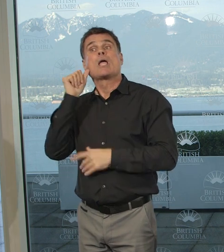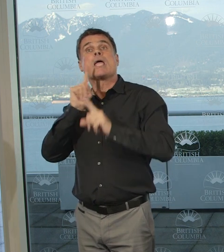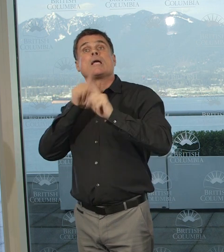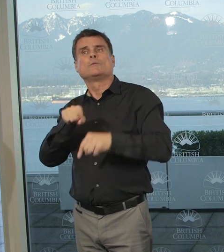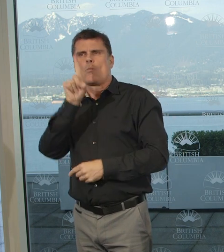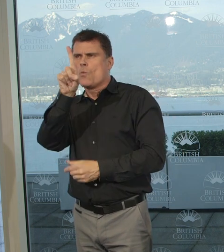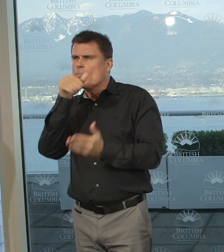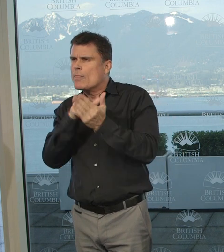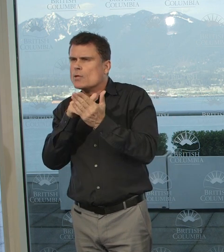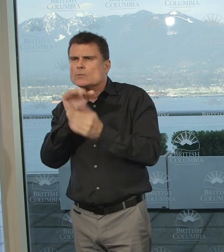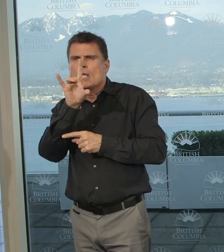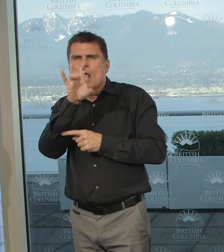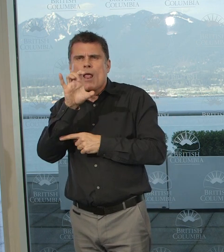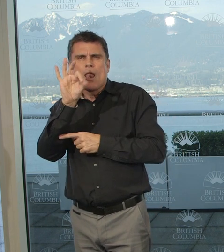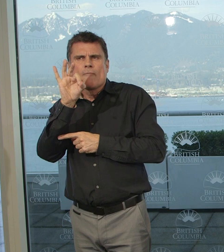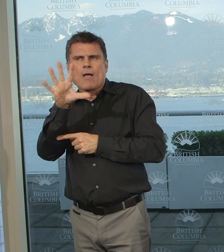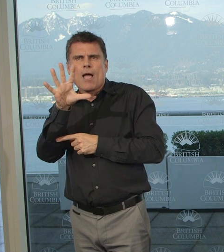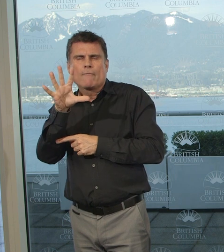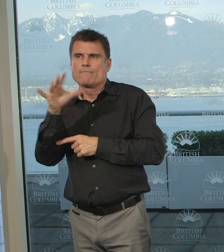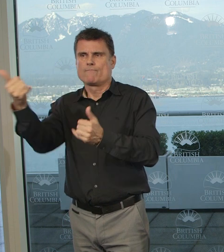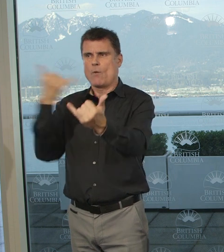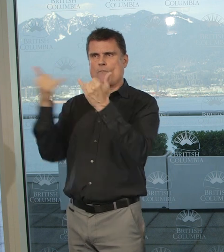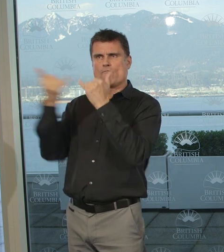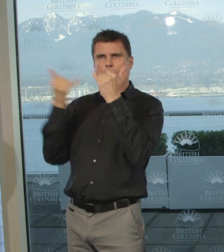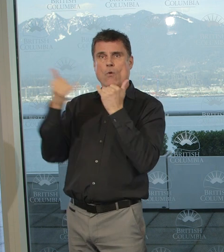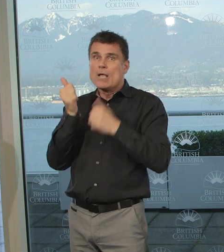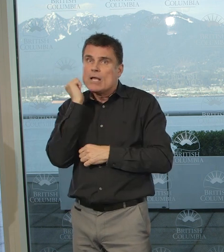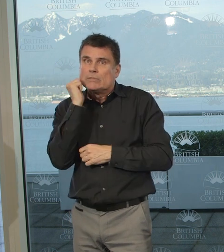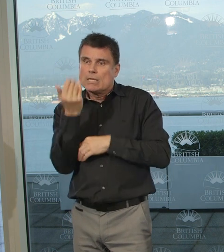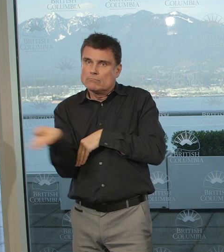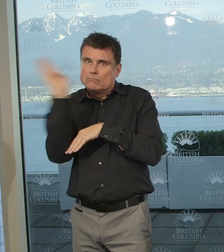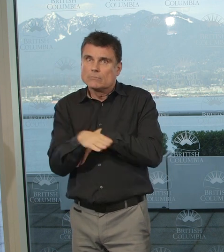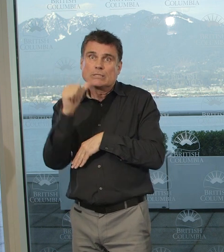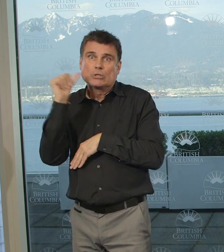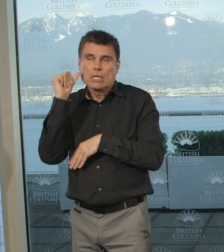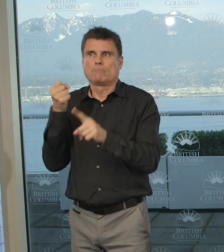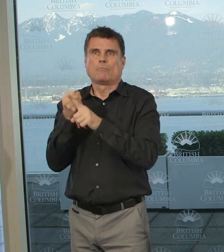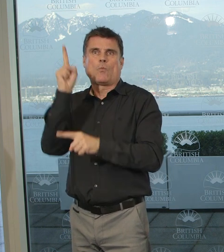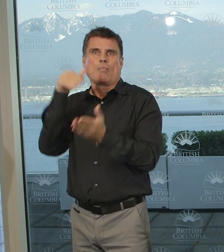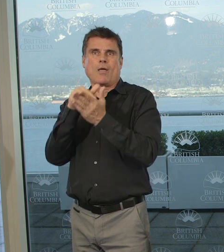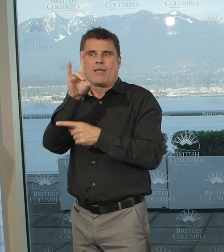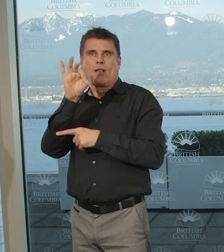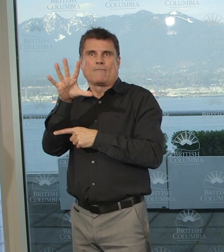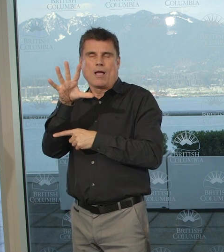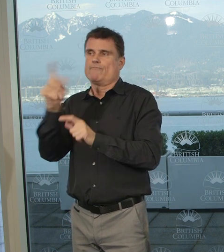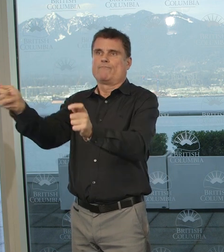1,895 calls yesterday. And just note that our self-assessment tool at the end of